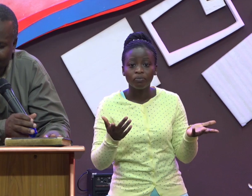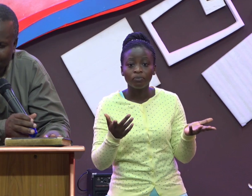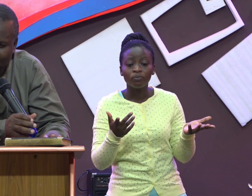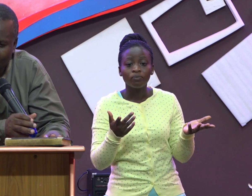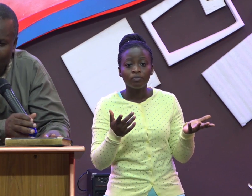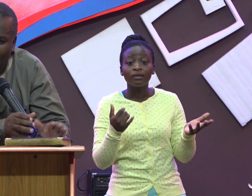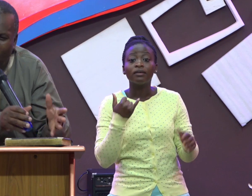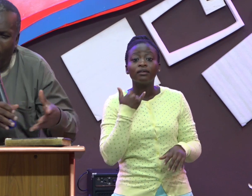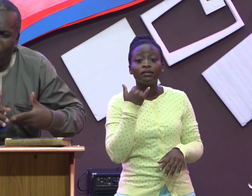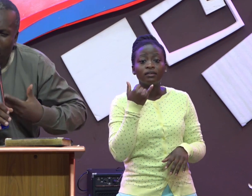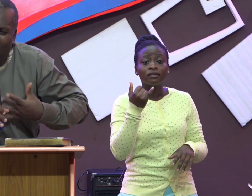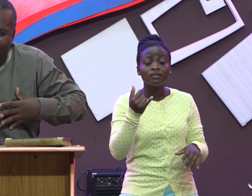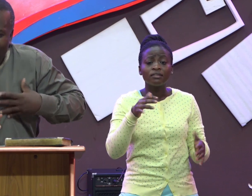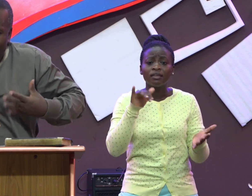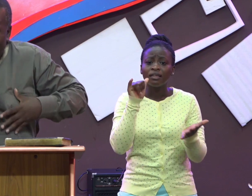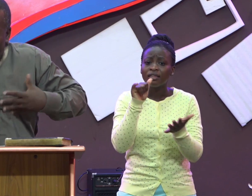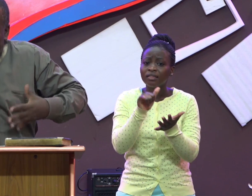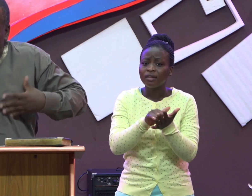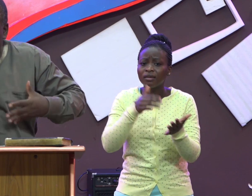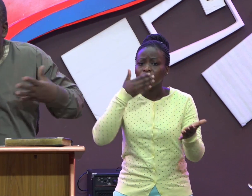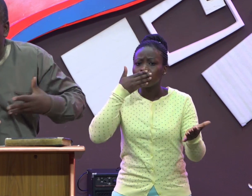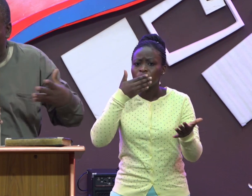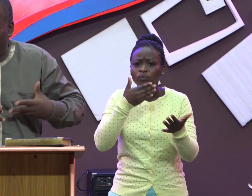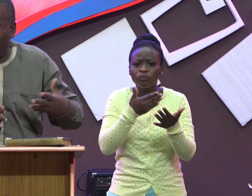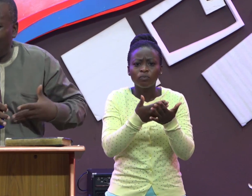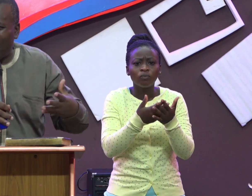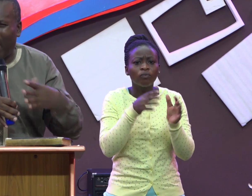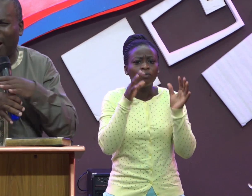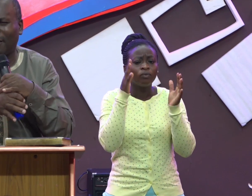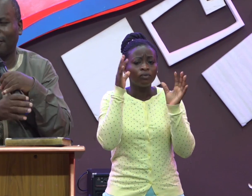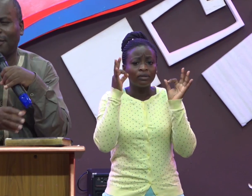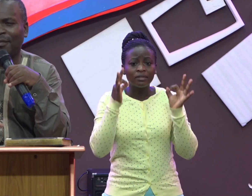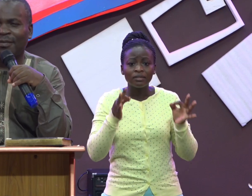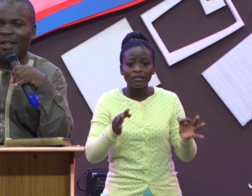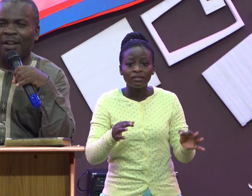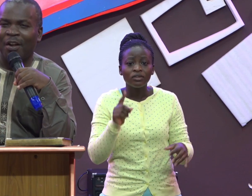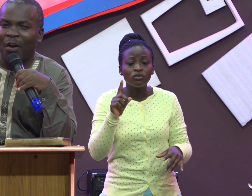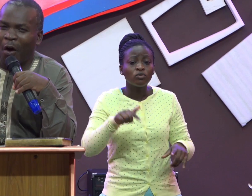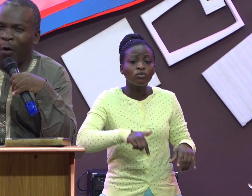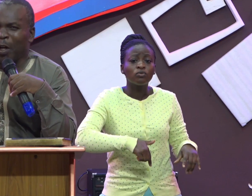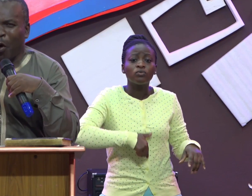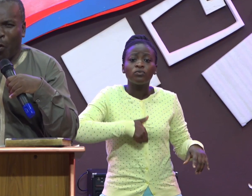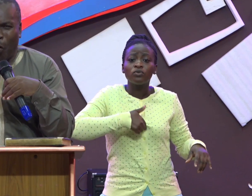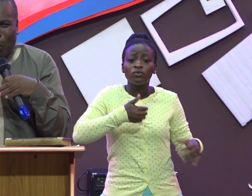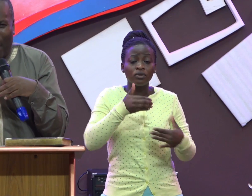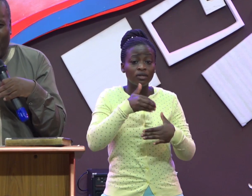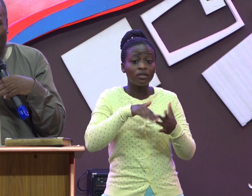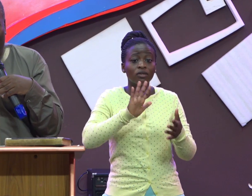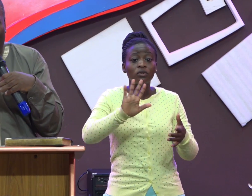that aroma you feel coming out of it. There is a way it embraces